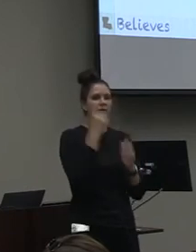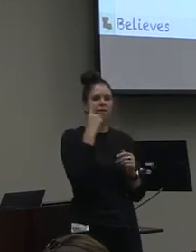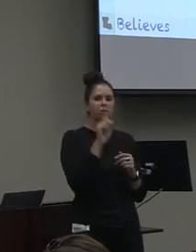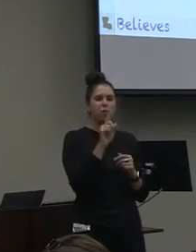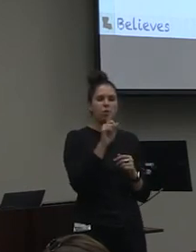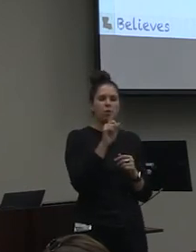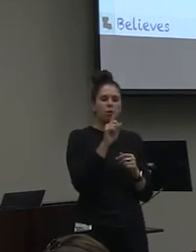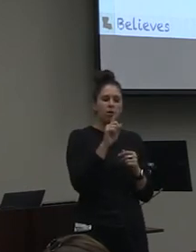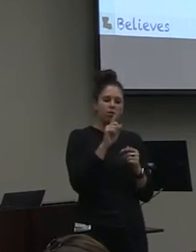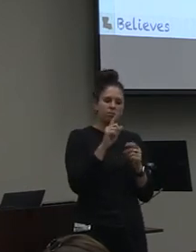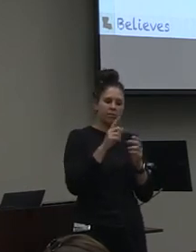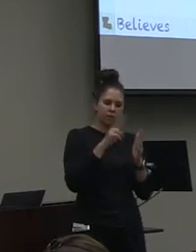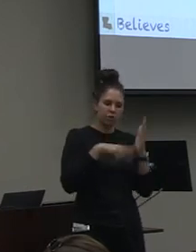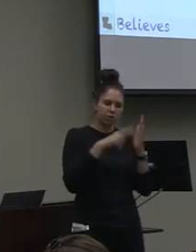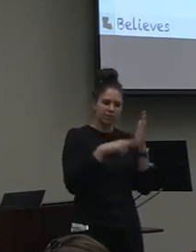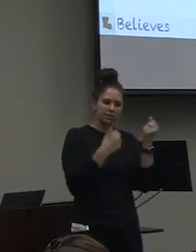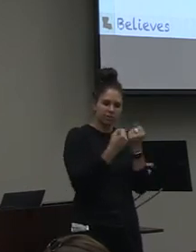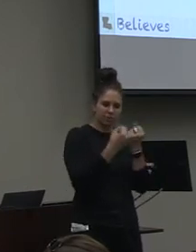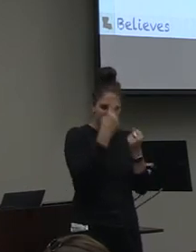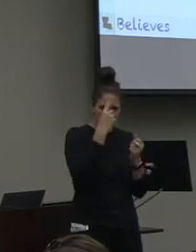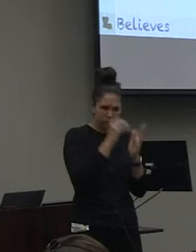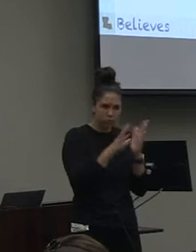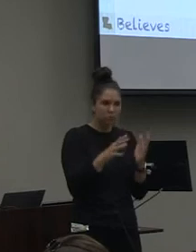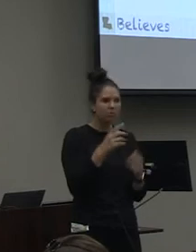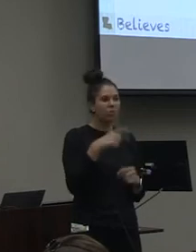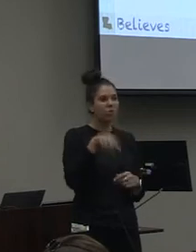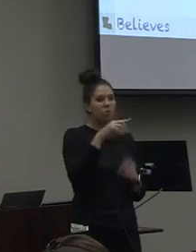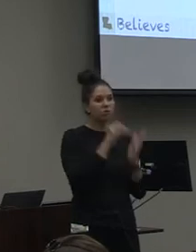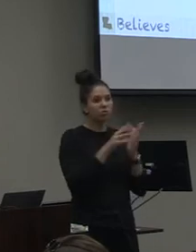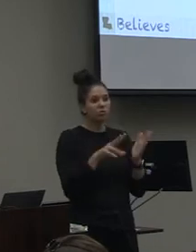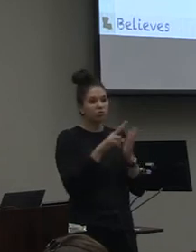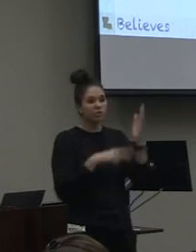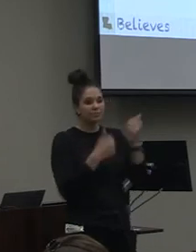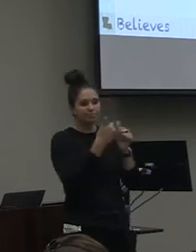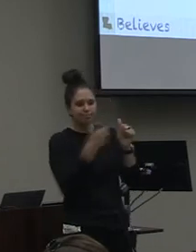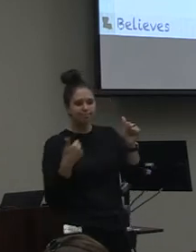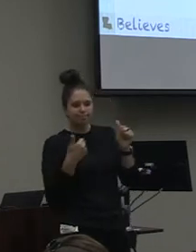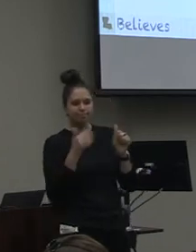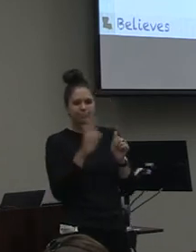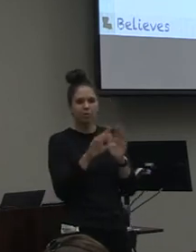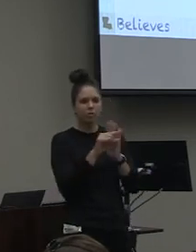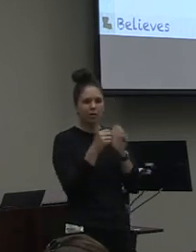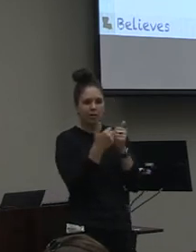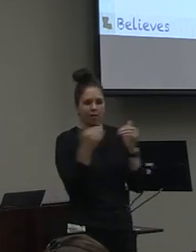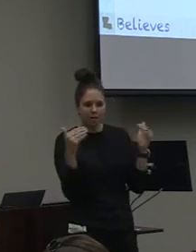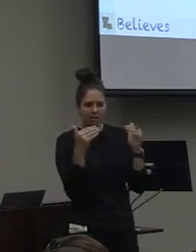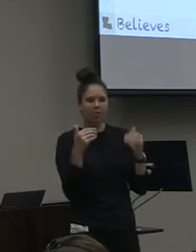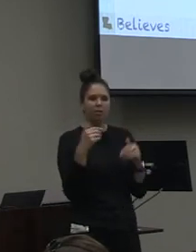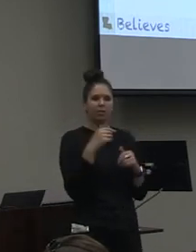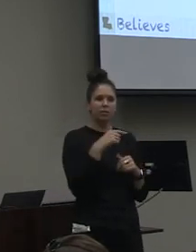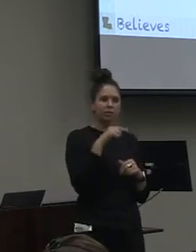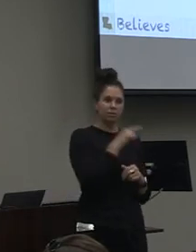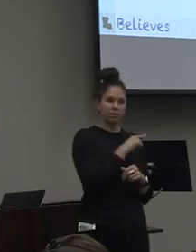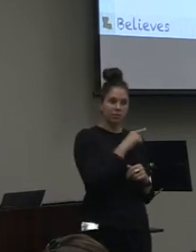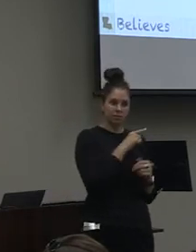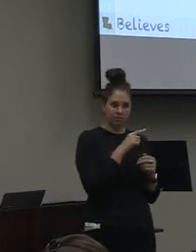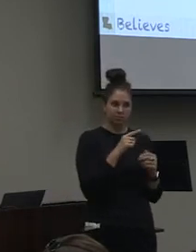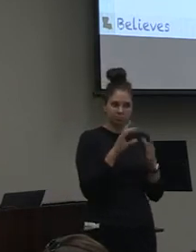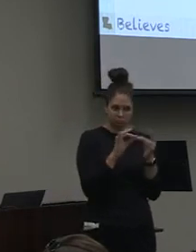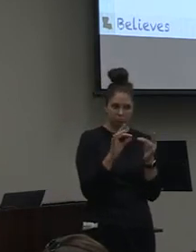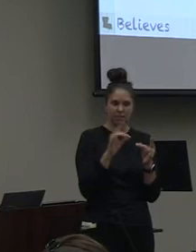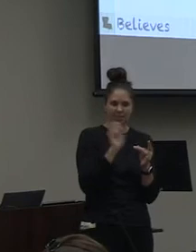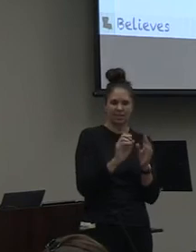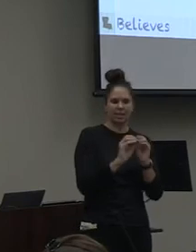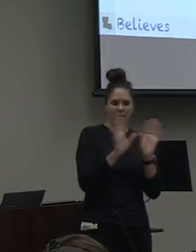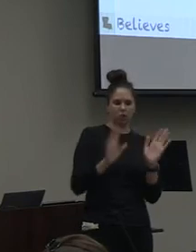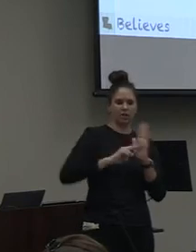certain students. So once again, when we're thinking about students who are reading below grade level, it calls for really clear,